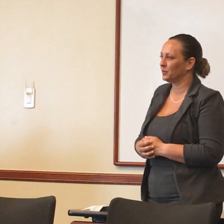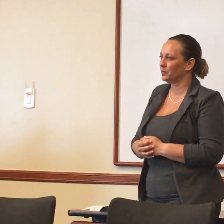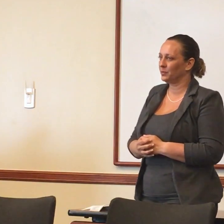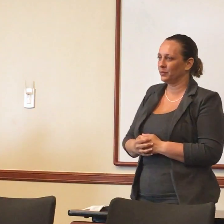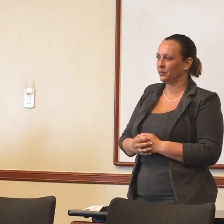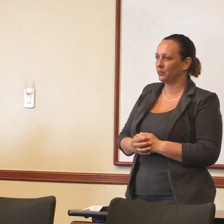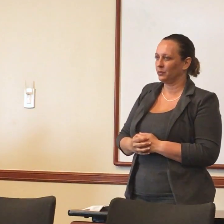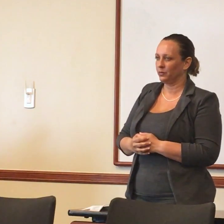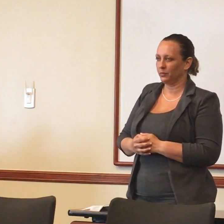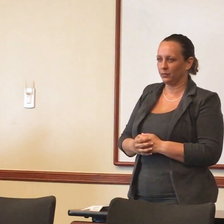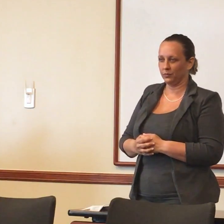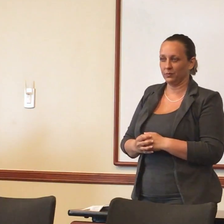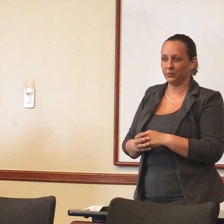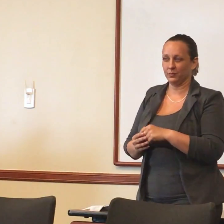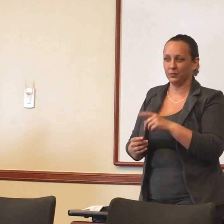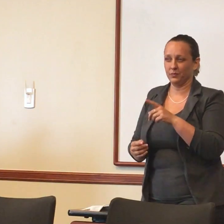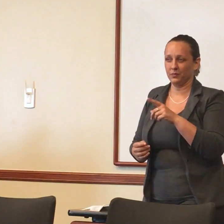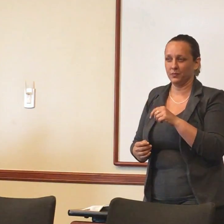Okay.